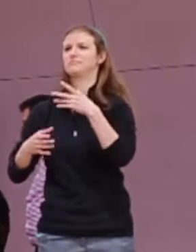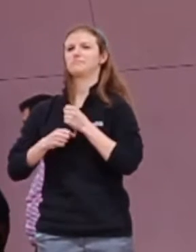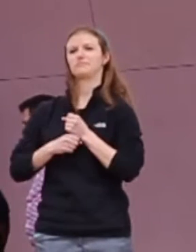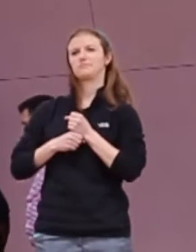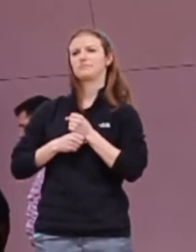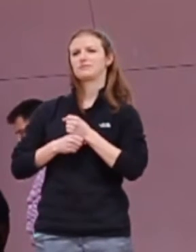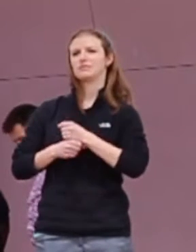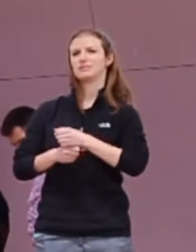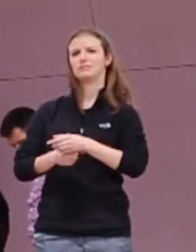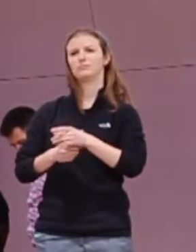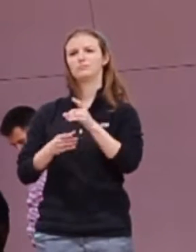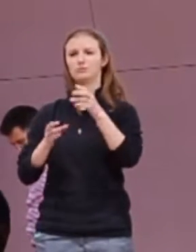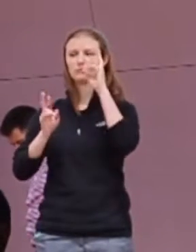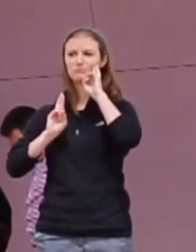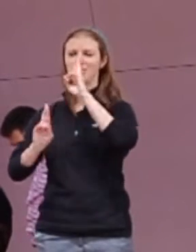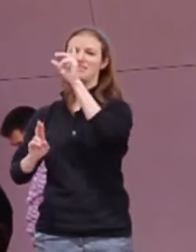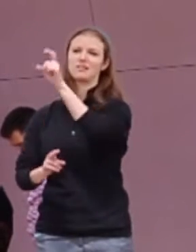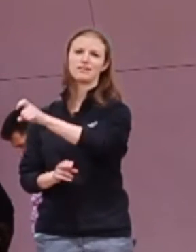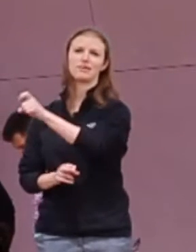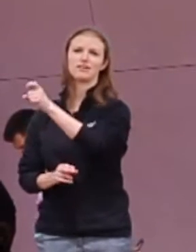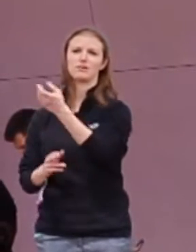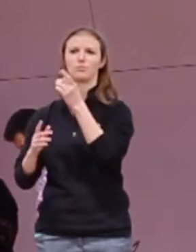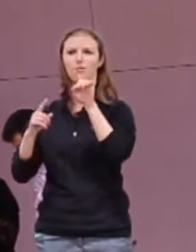come into the criminal justice system.